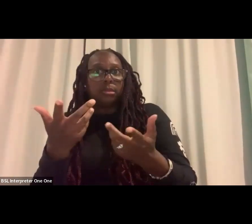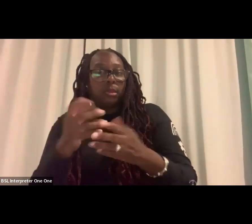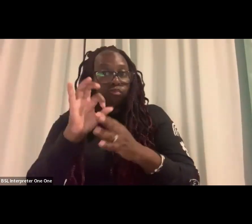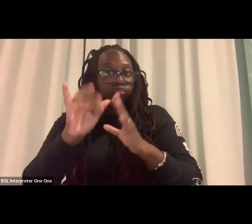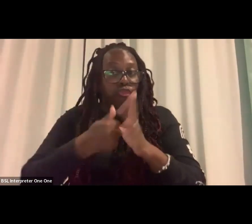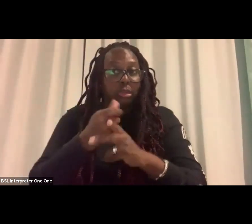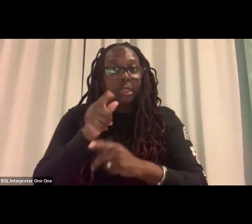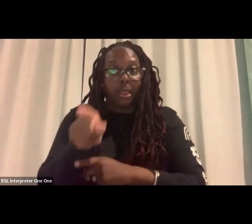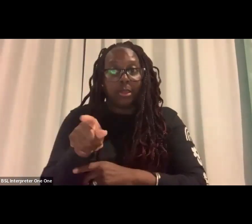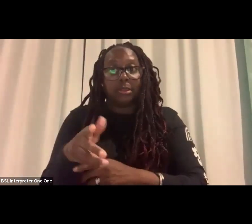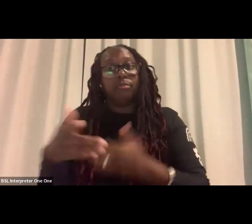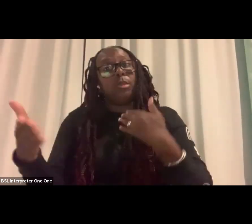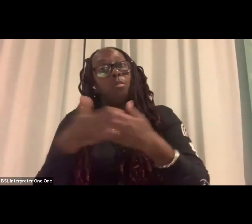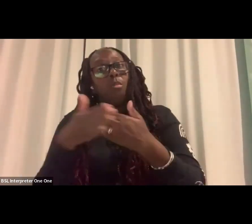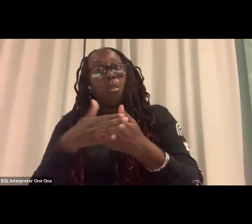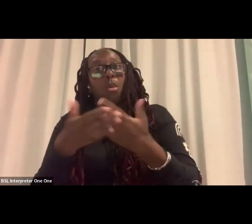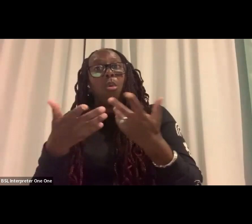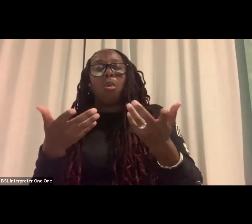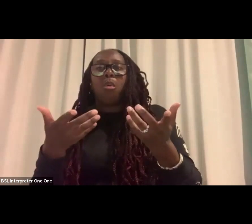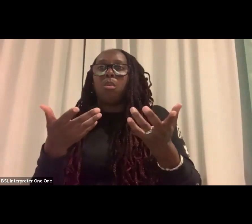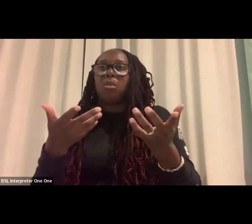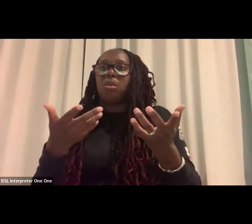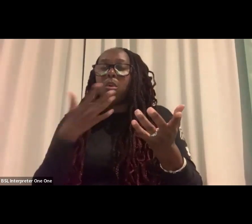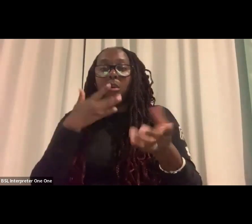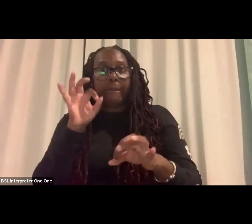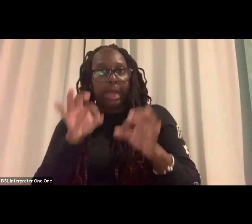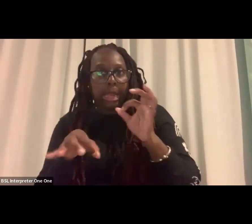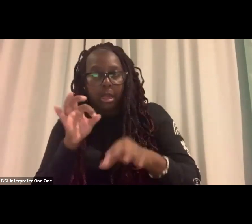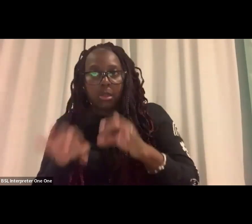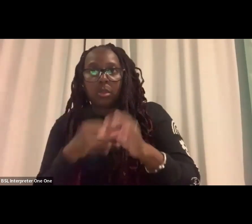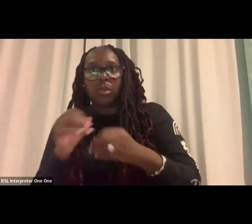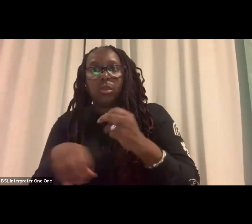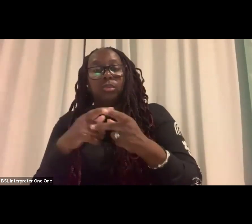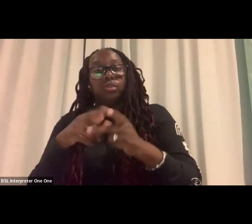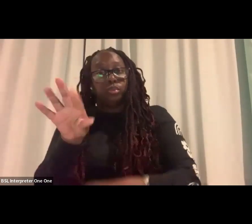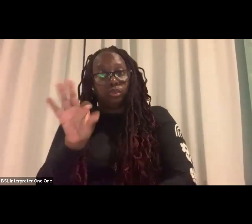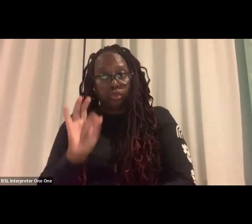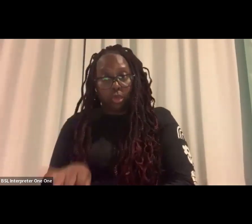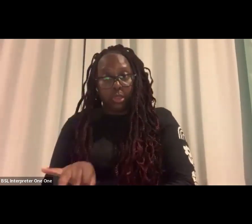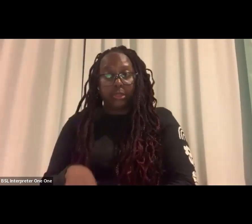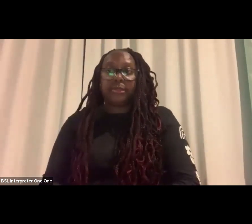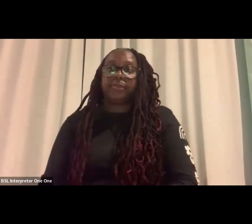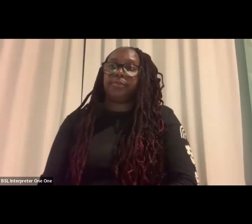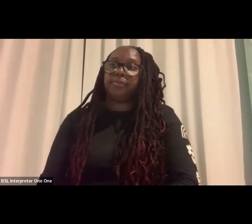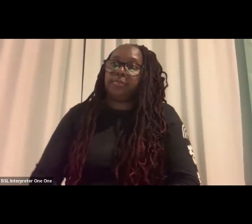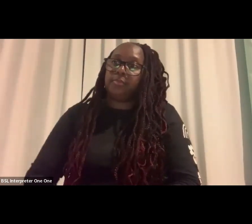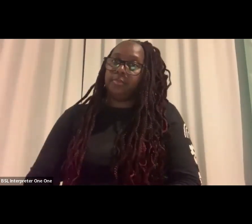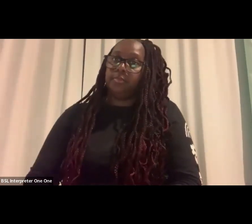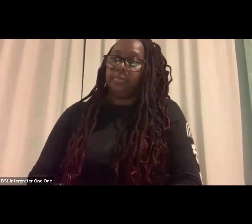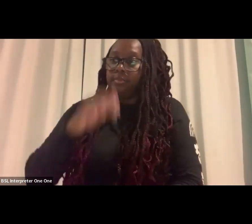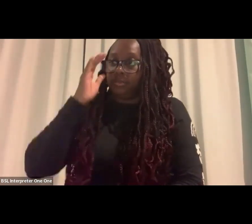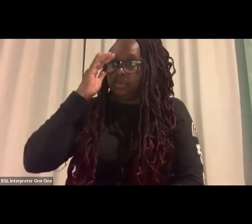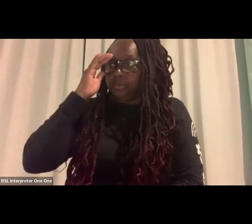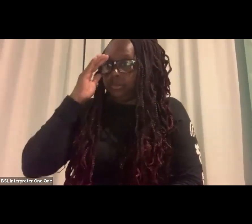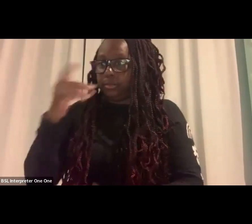a more important criteria in the political choice. And we also have